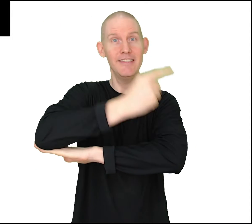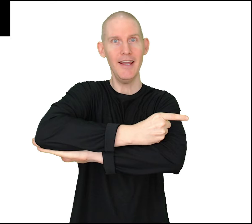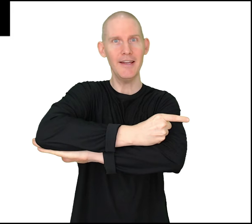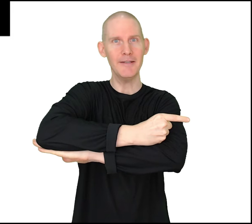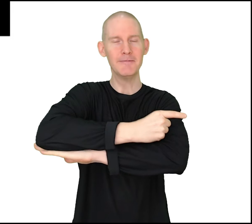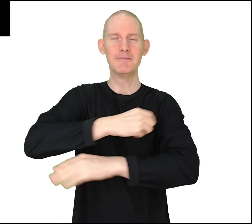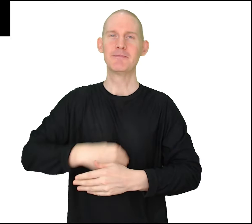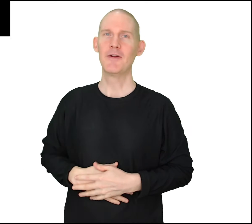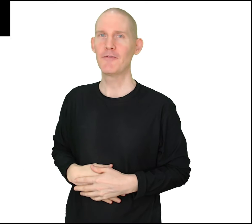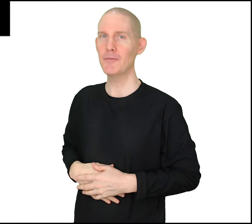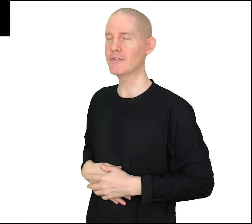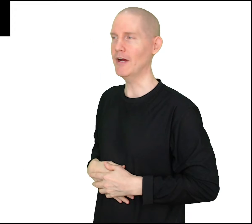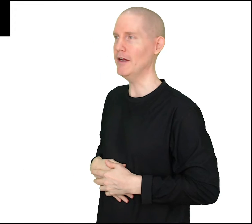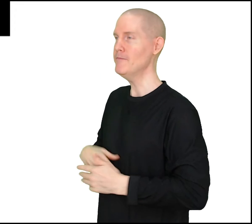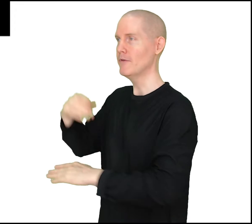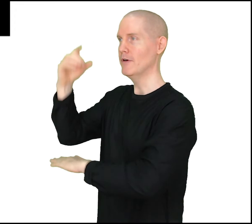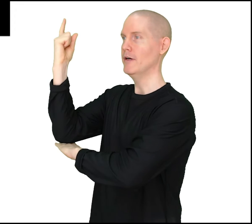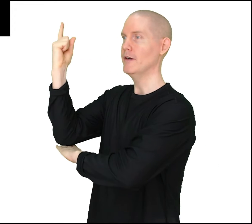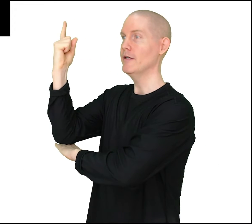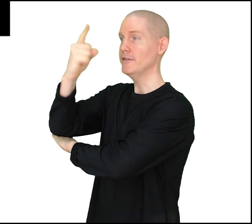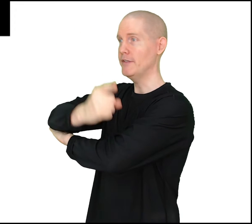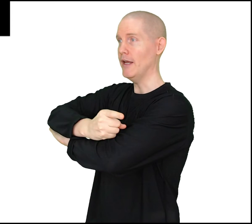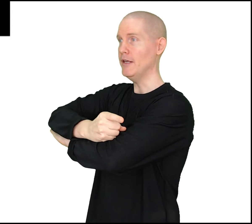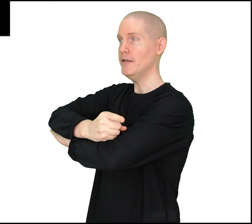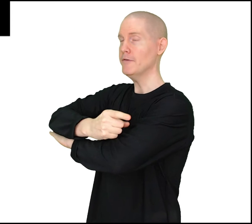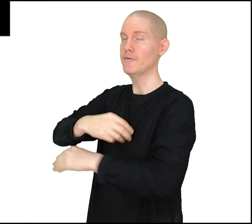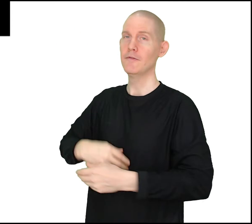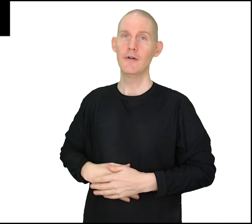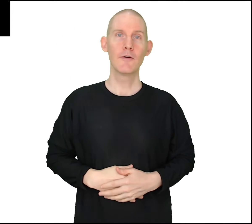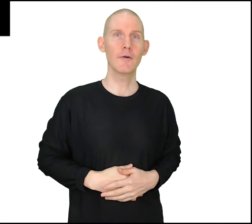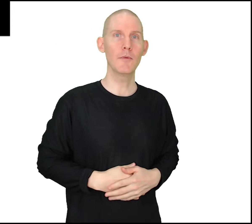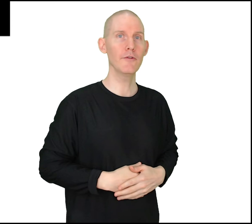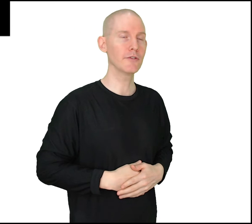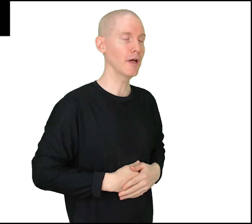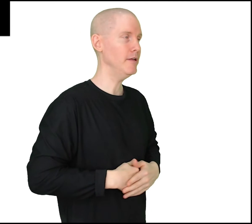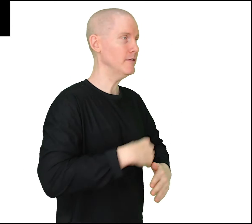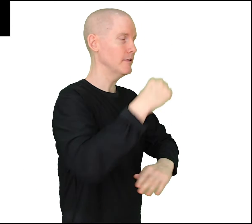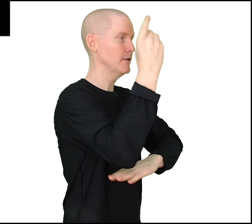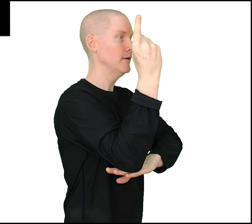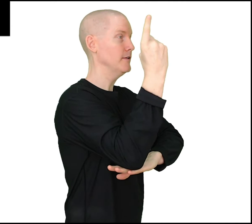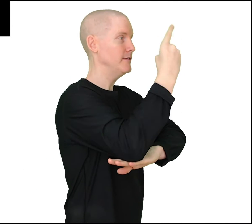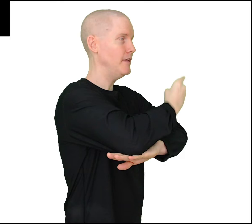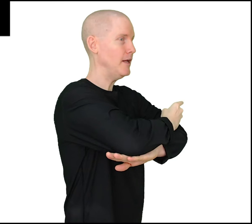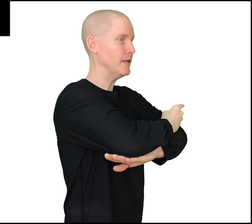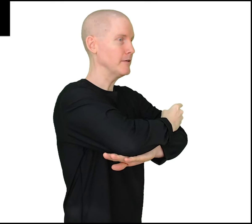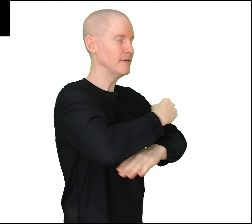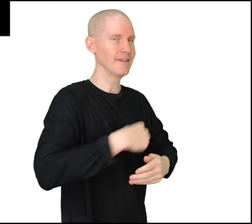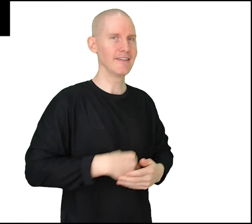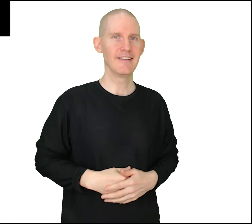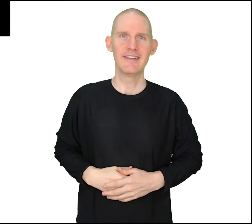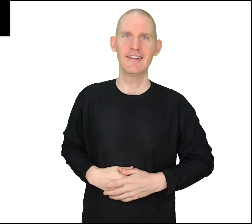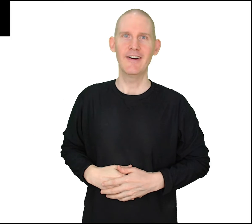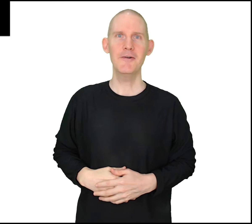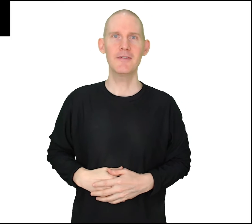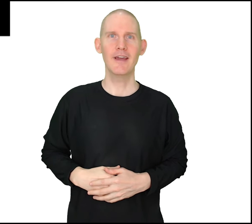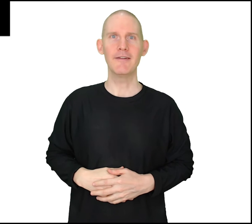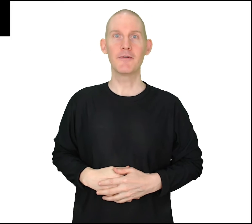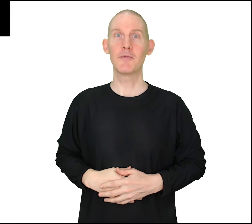Day. From the side, day. From the other side, day. Okay, from the front